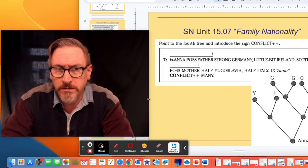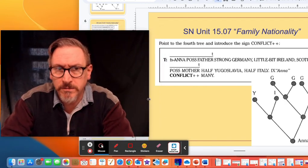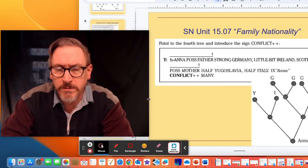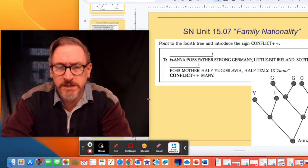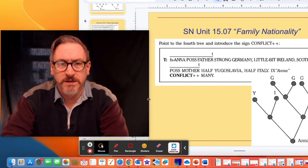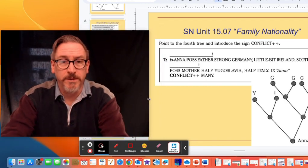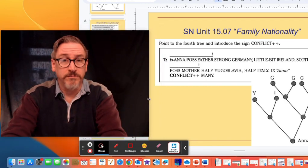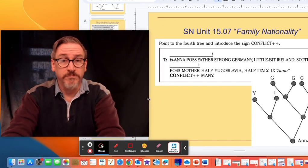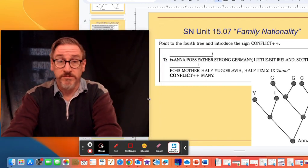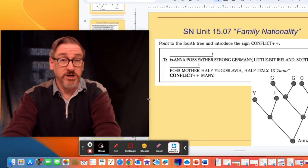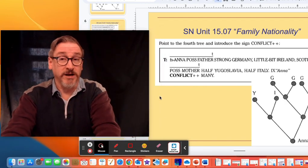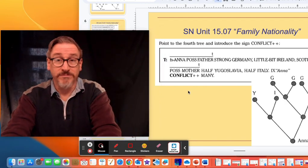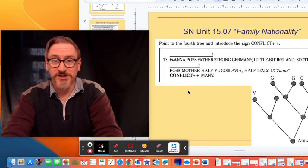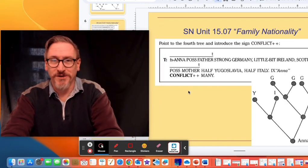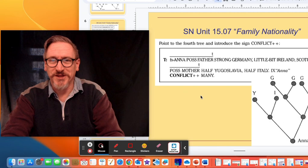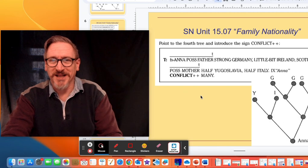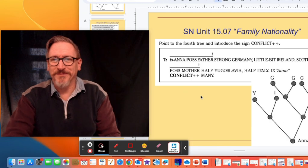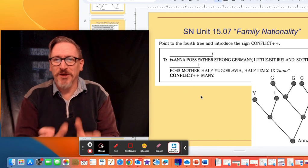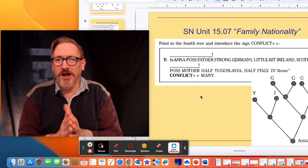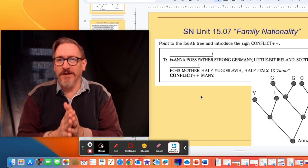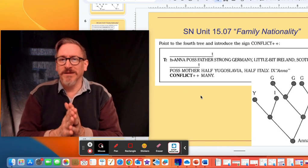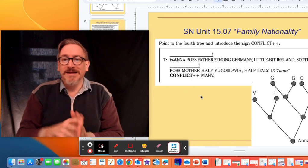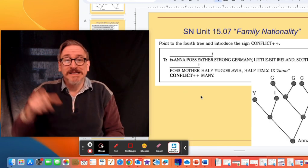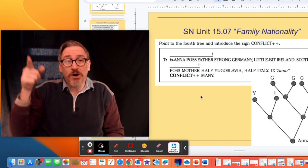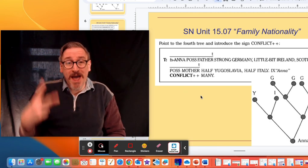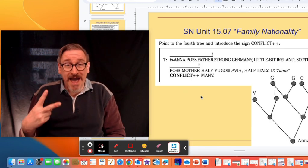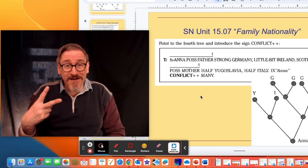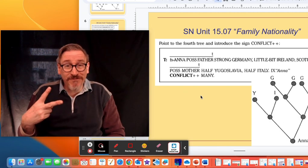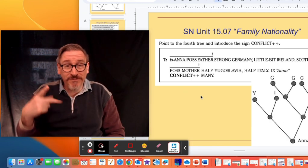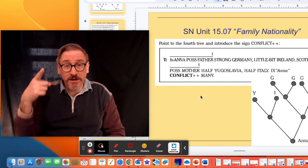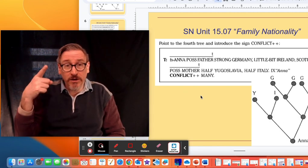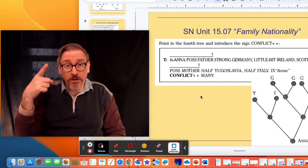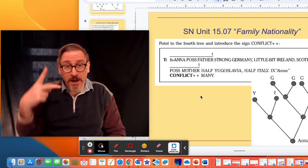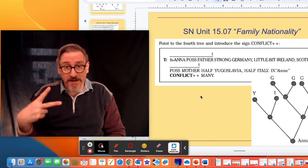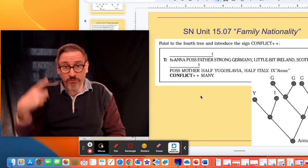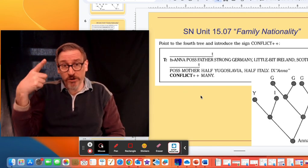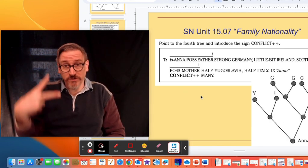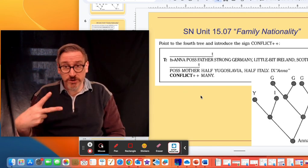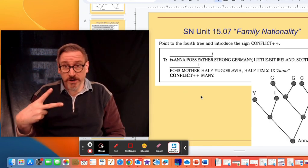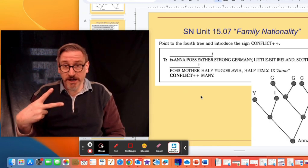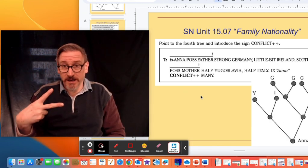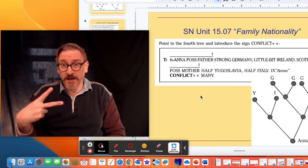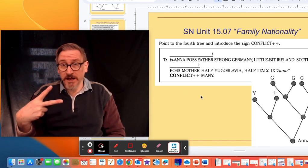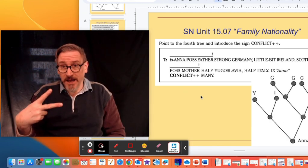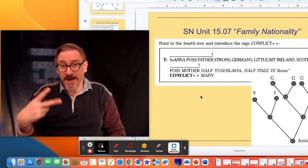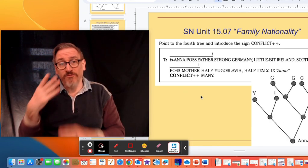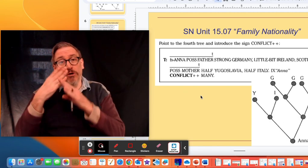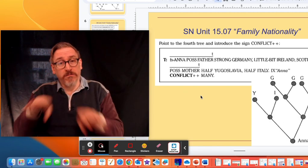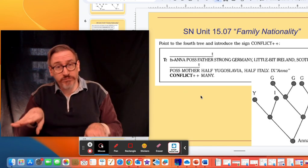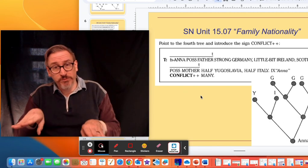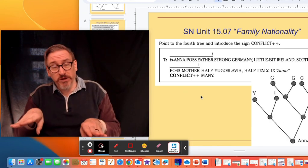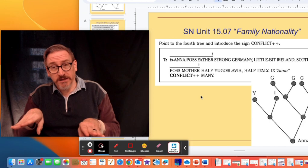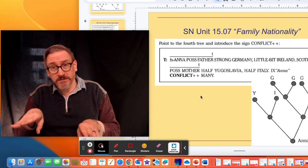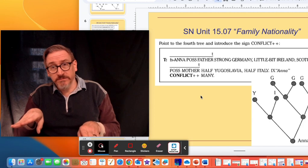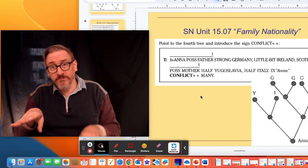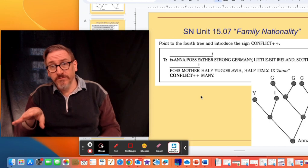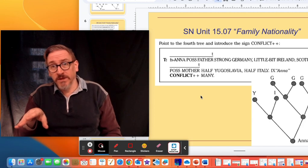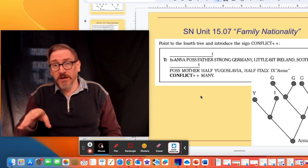There, that's a little better. Sorry for the delay. Okay, so half 1/2, right? Half or